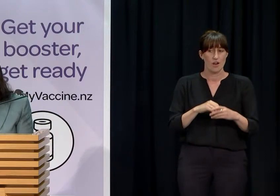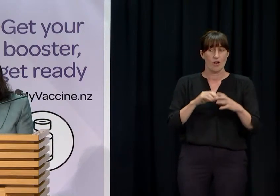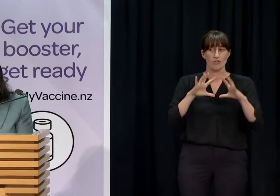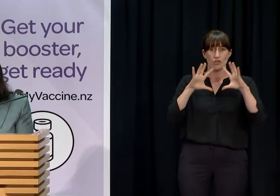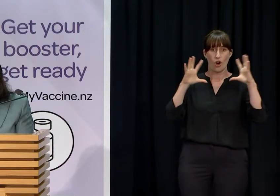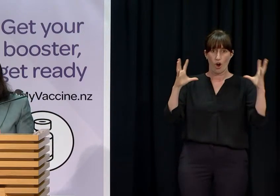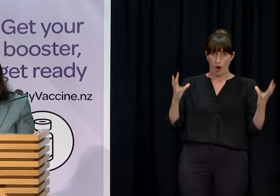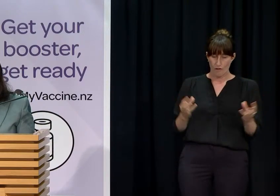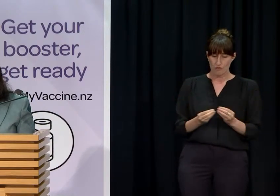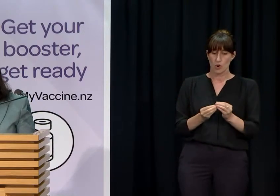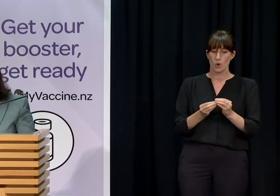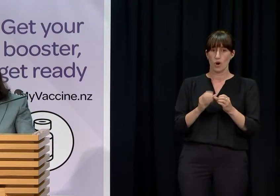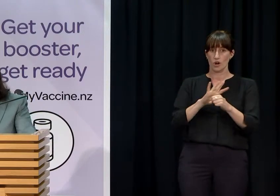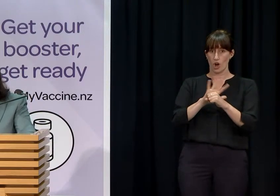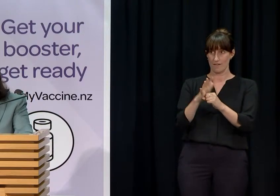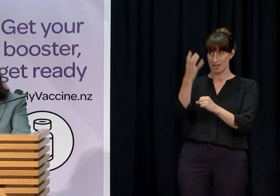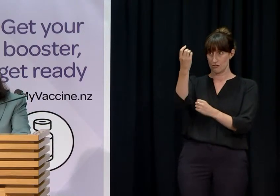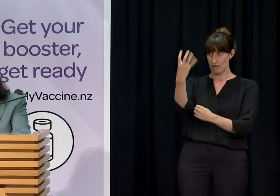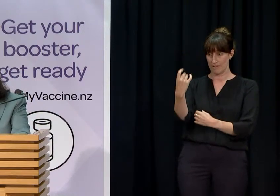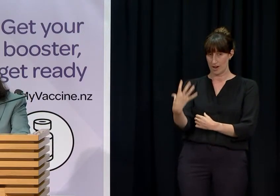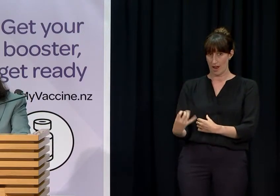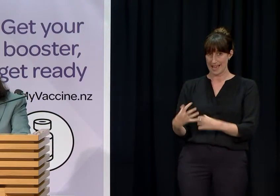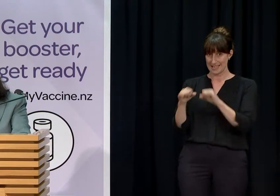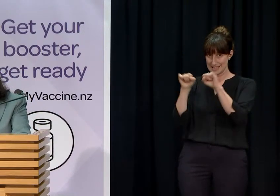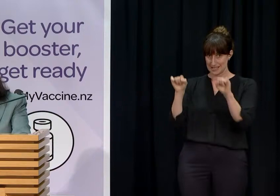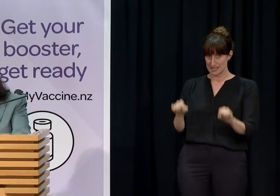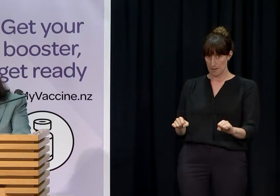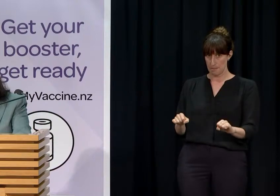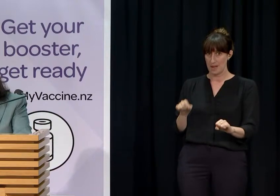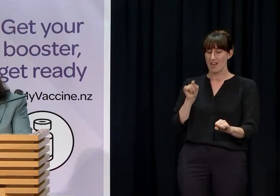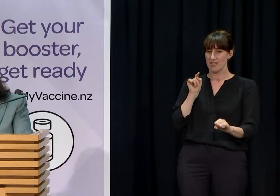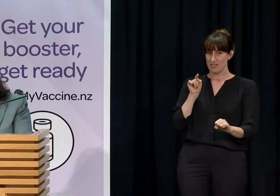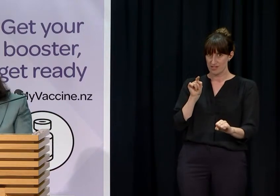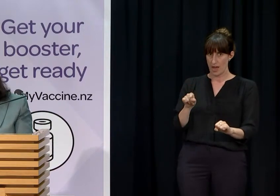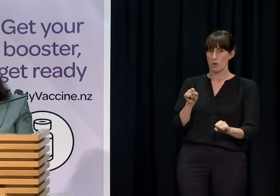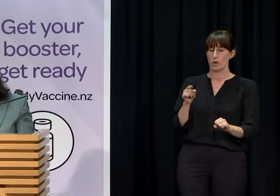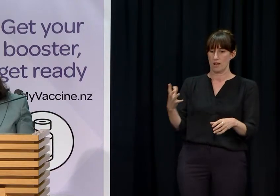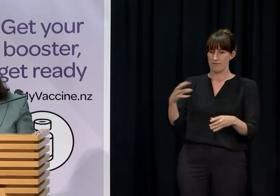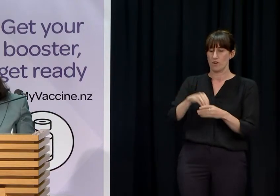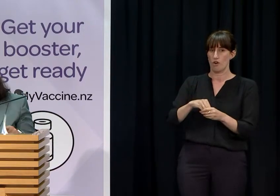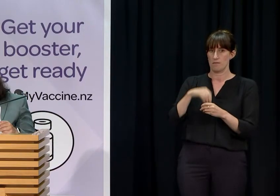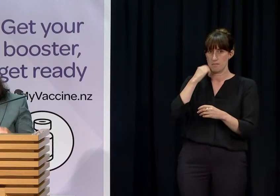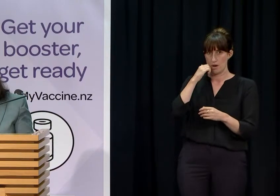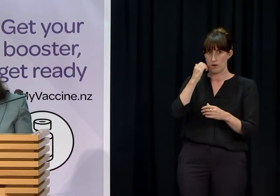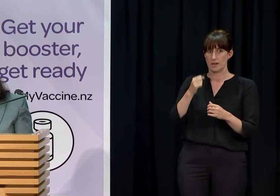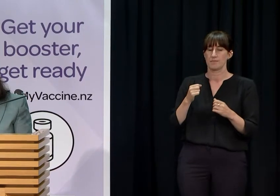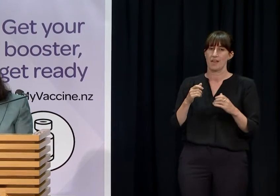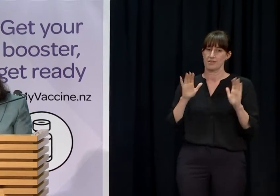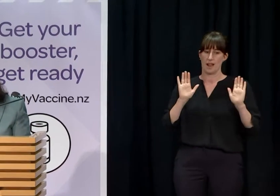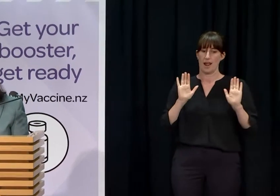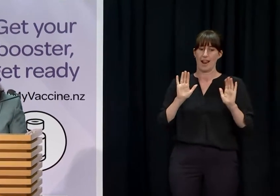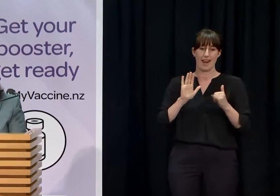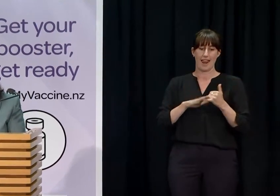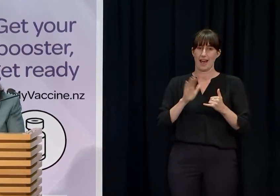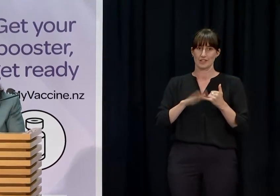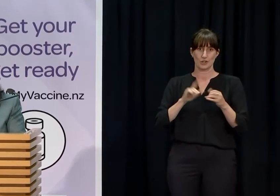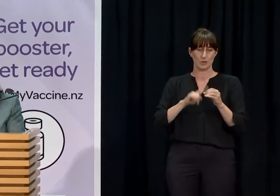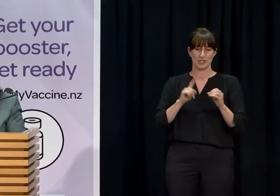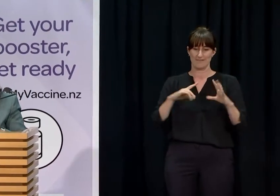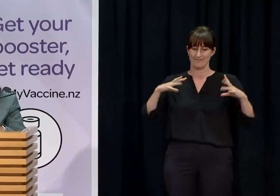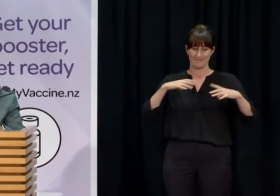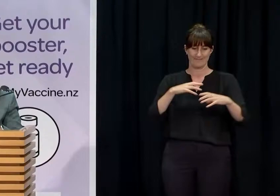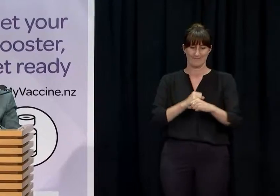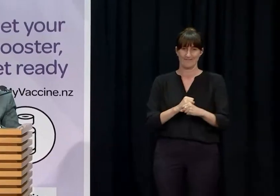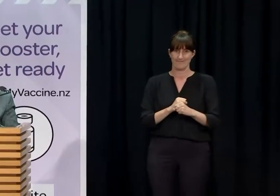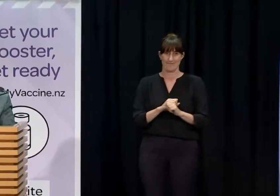protection framework is a really important point at which we engage with Māori across government. All right, that really was the last question. Thank you very